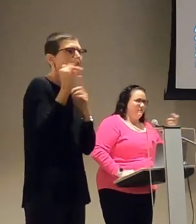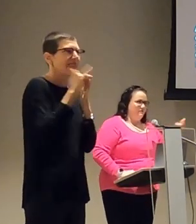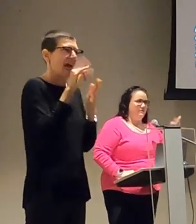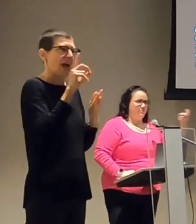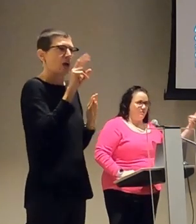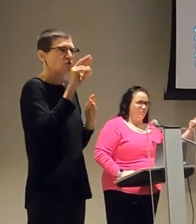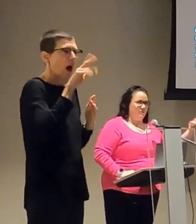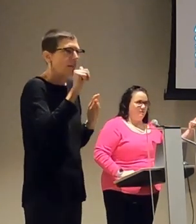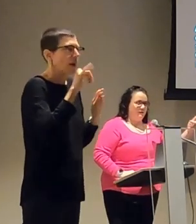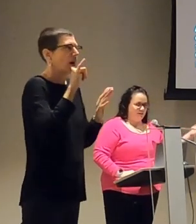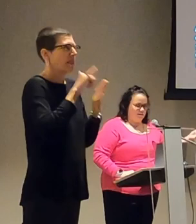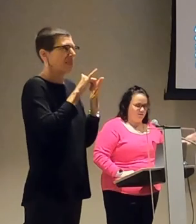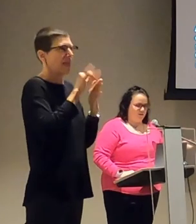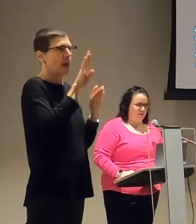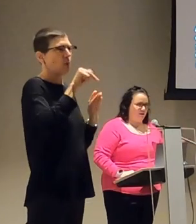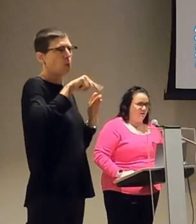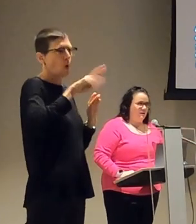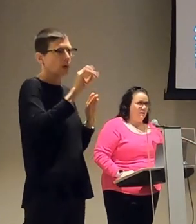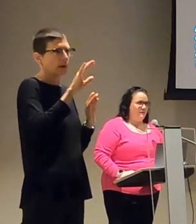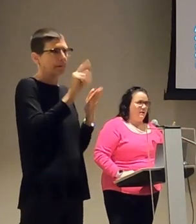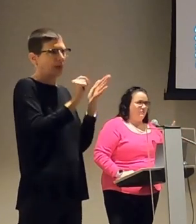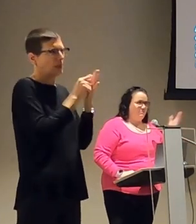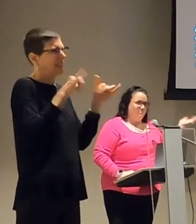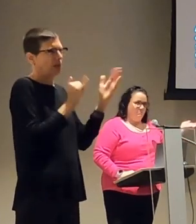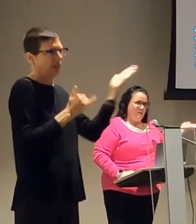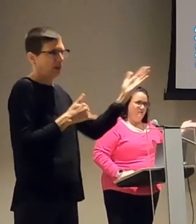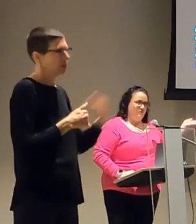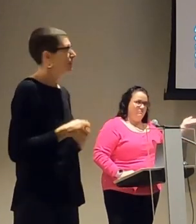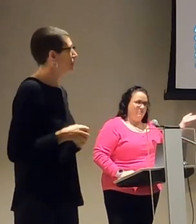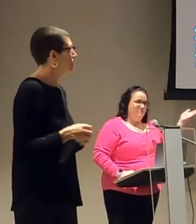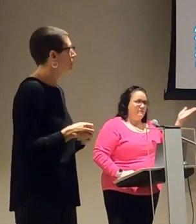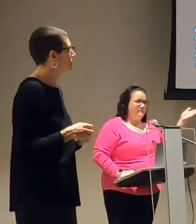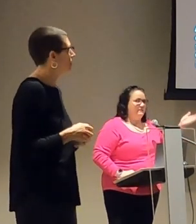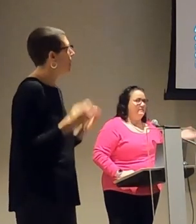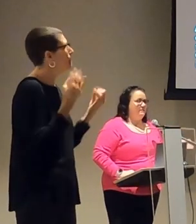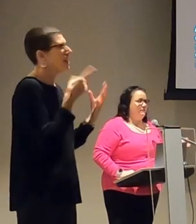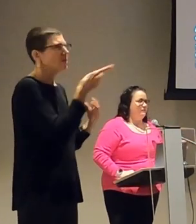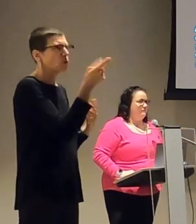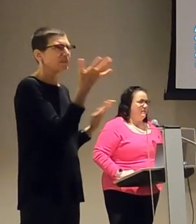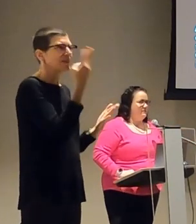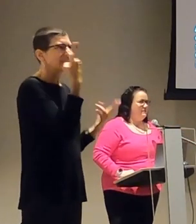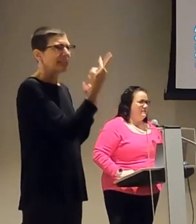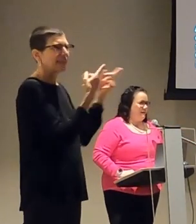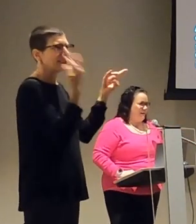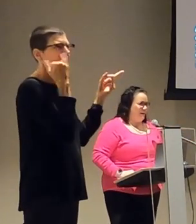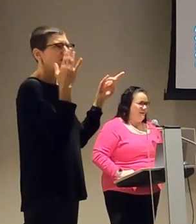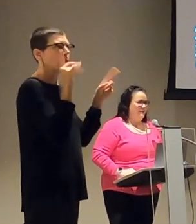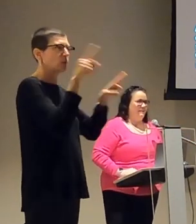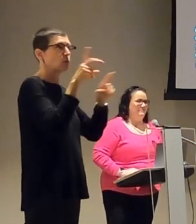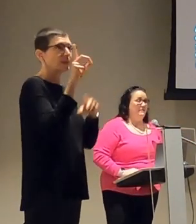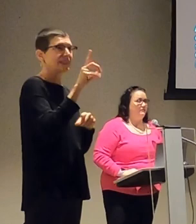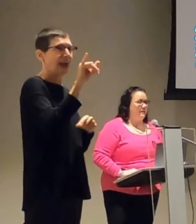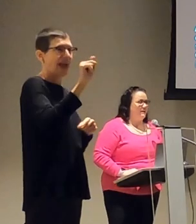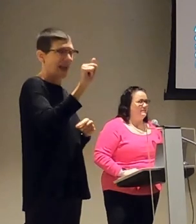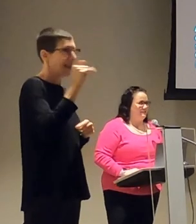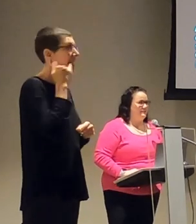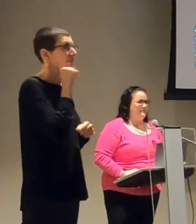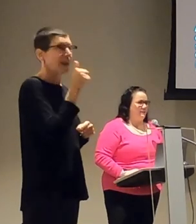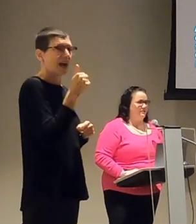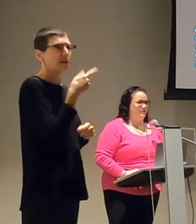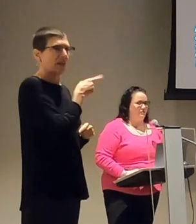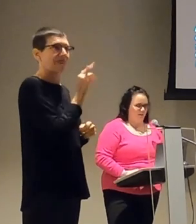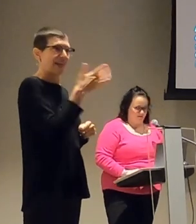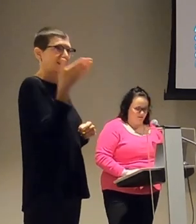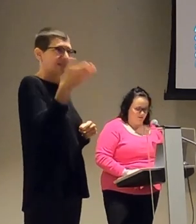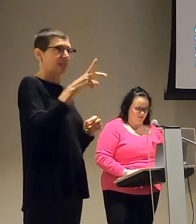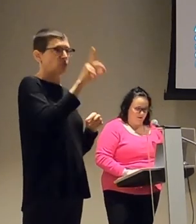drama of the Baroque period is still here. Now, many of you have probably seen this if you've been to the DIA. If not, this is